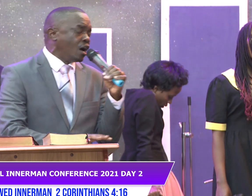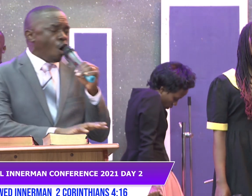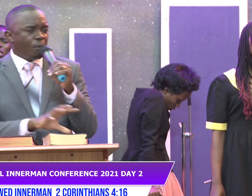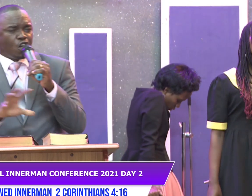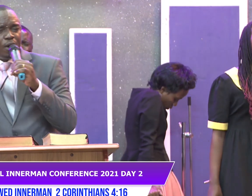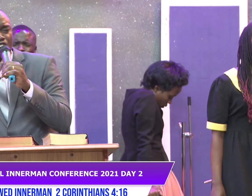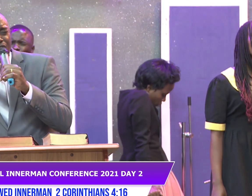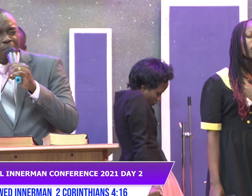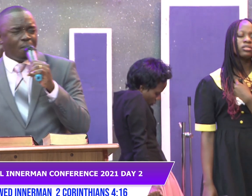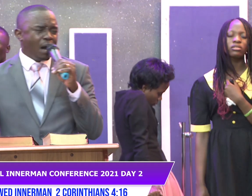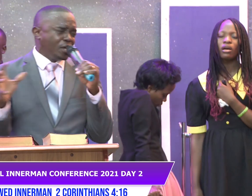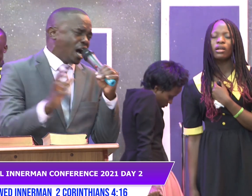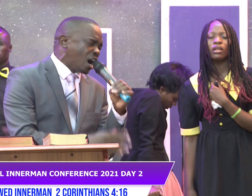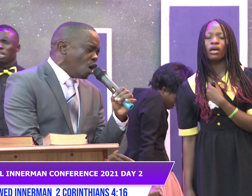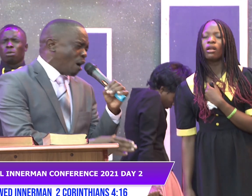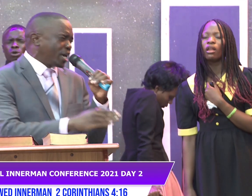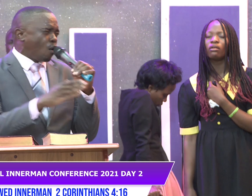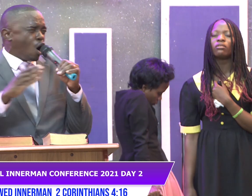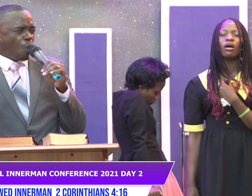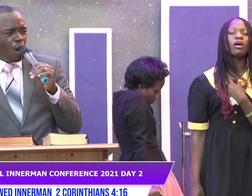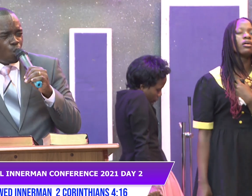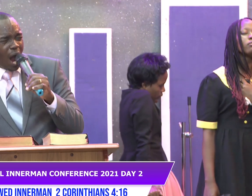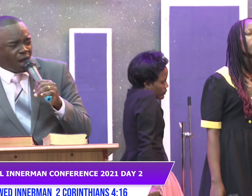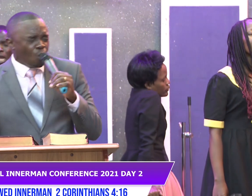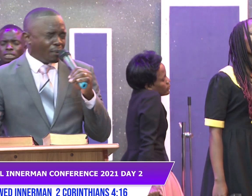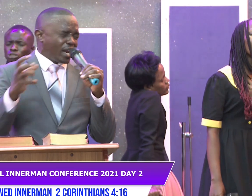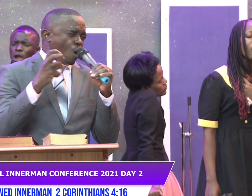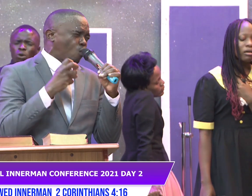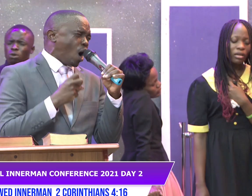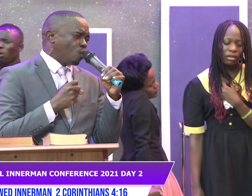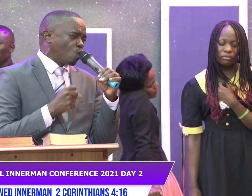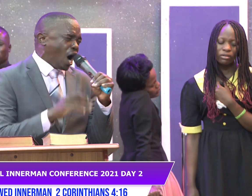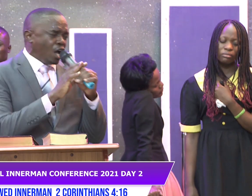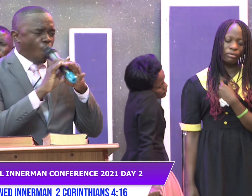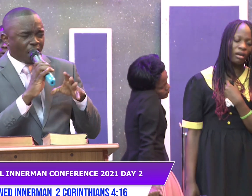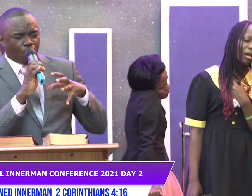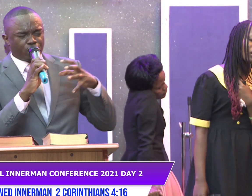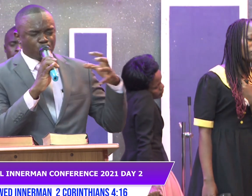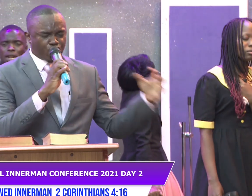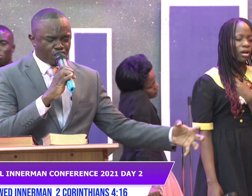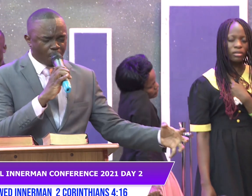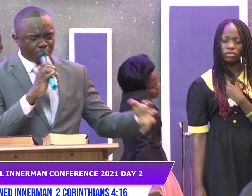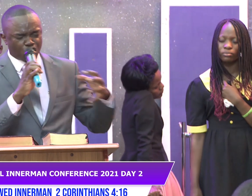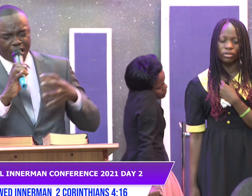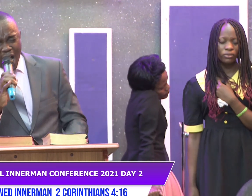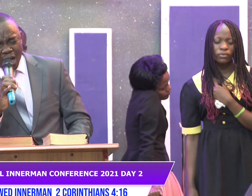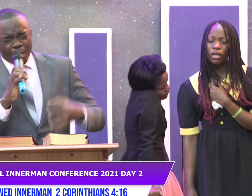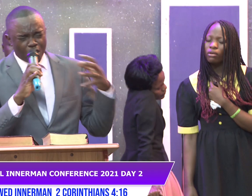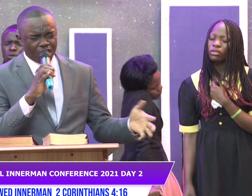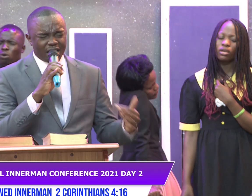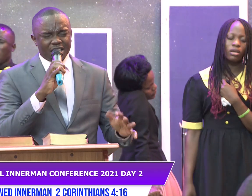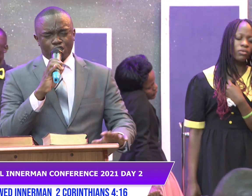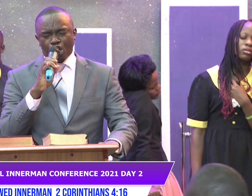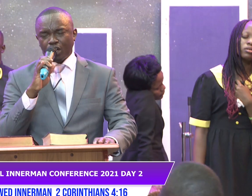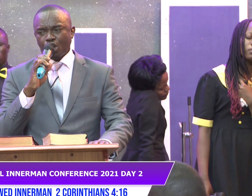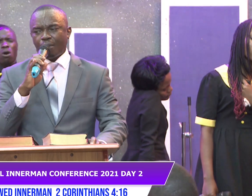njaayaanira omwoyo omutukuvu bw'omaamira wabeerawo okwawulwa wabeerawo okwawulwa oyawula ekizikiza mu musana mu